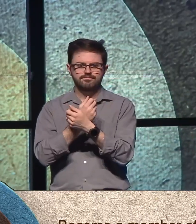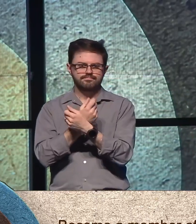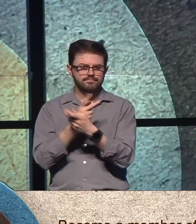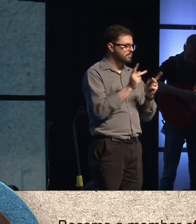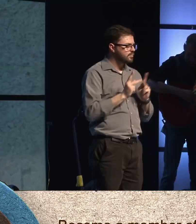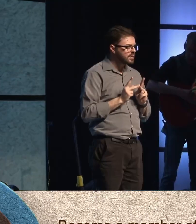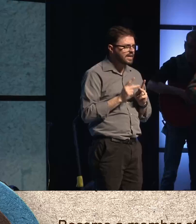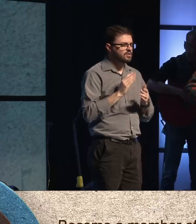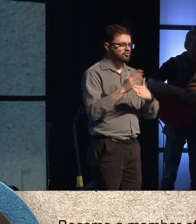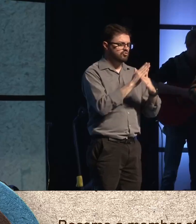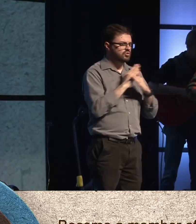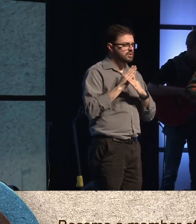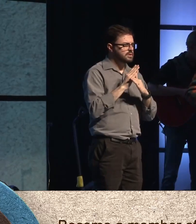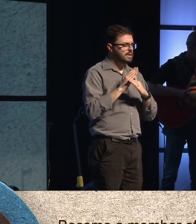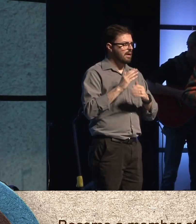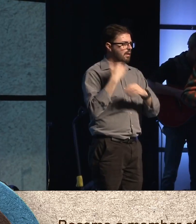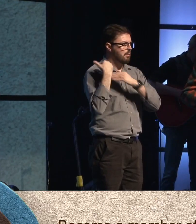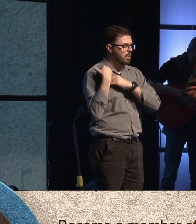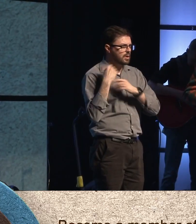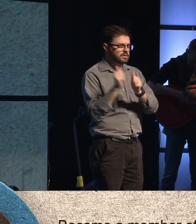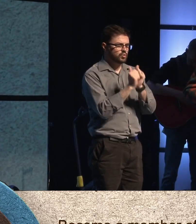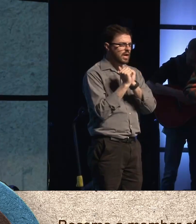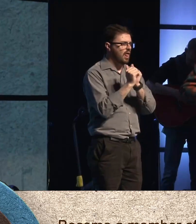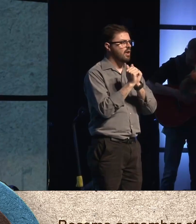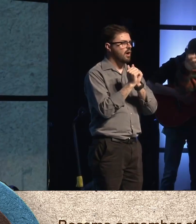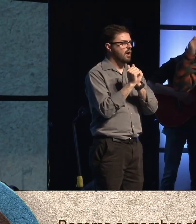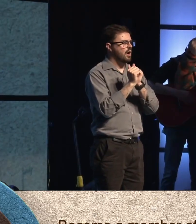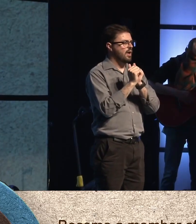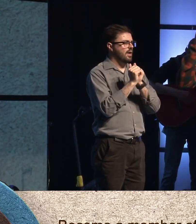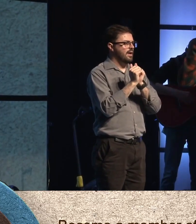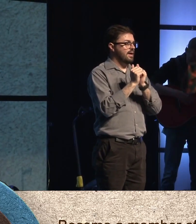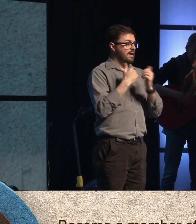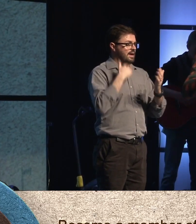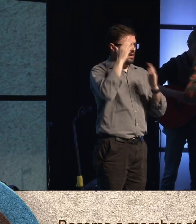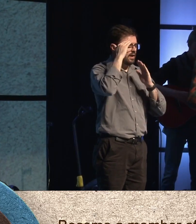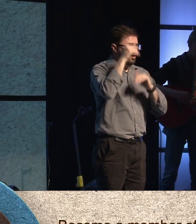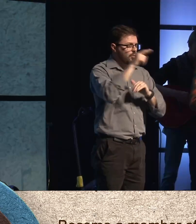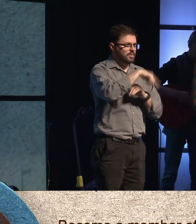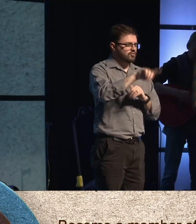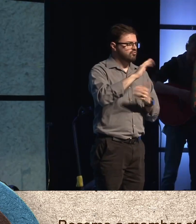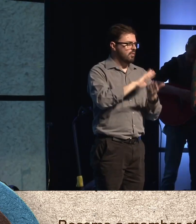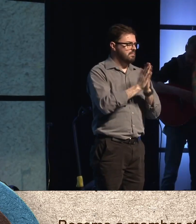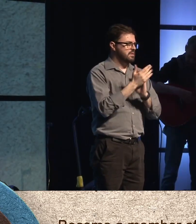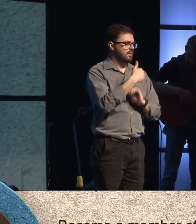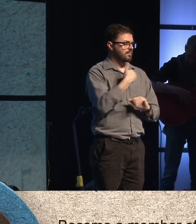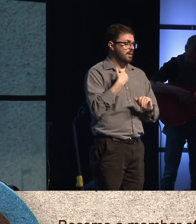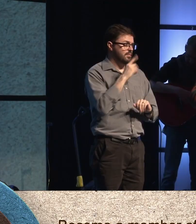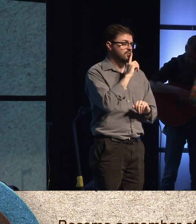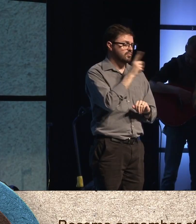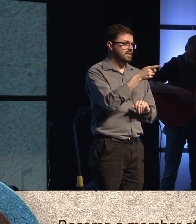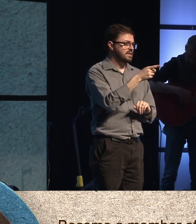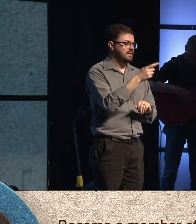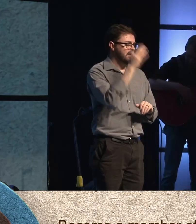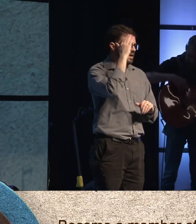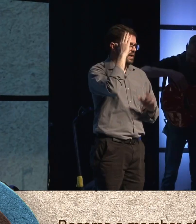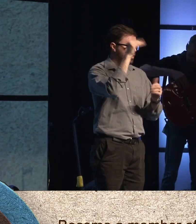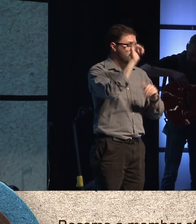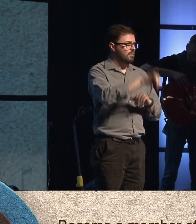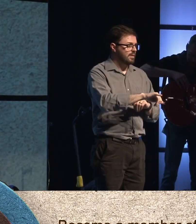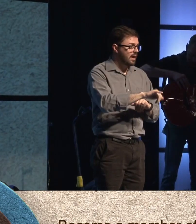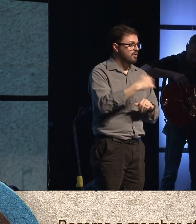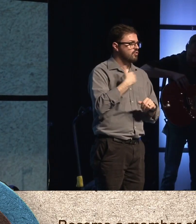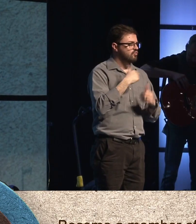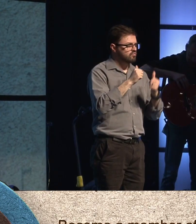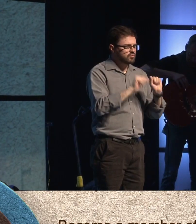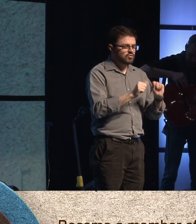are experienced in our world outside of here. And I hope that you will become a member. And we try to make it super easy. You do it